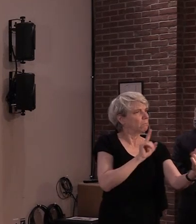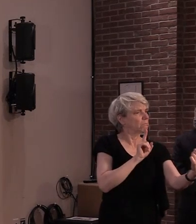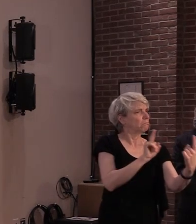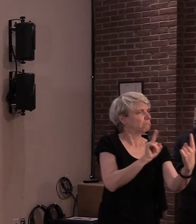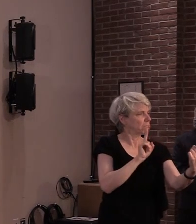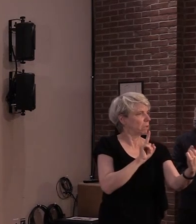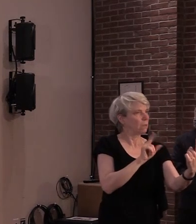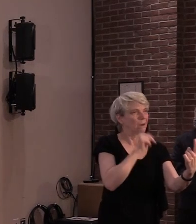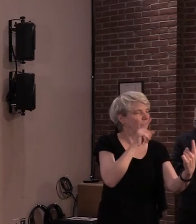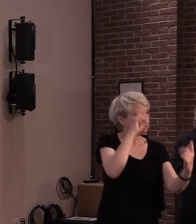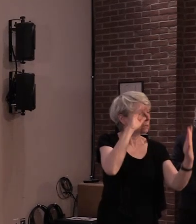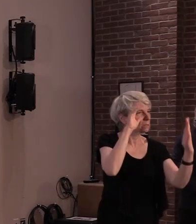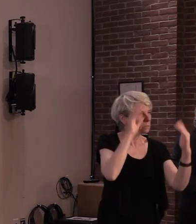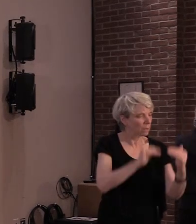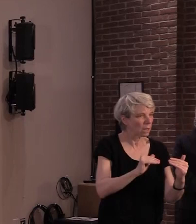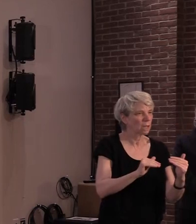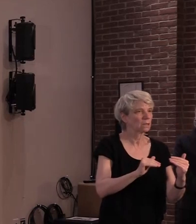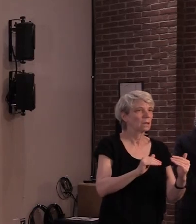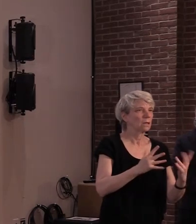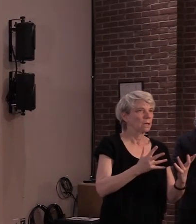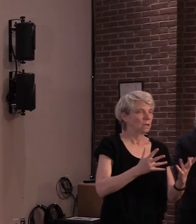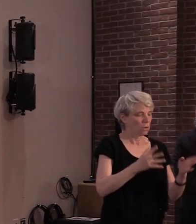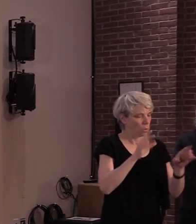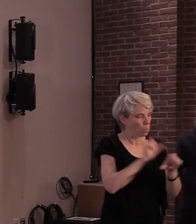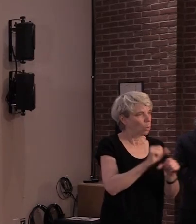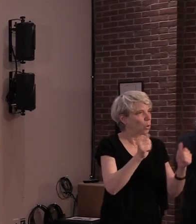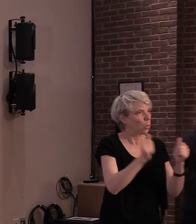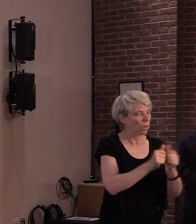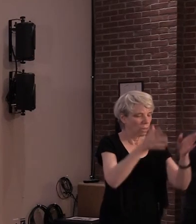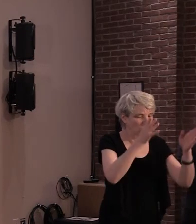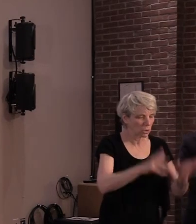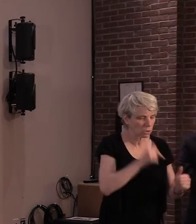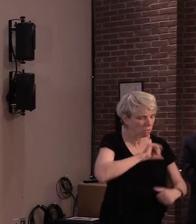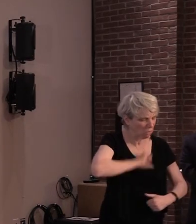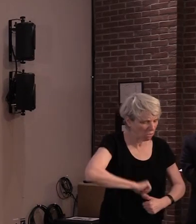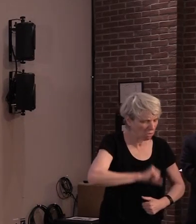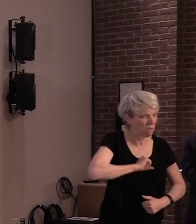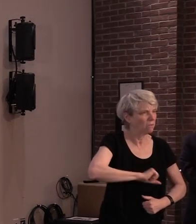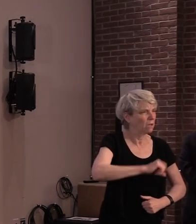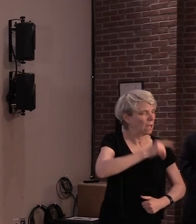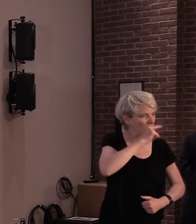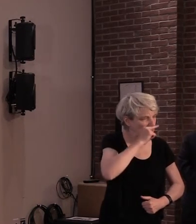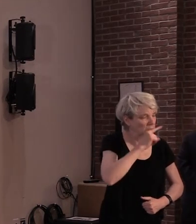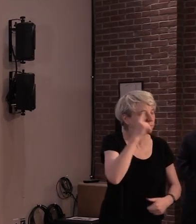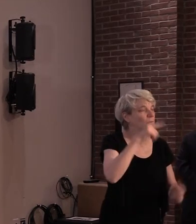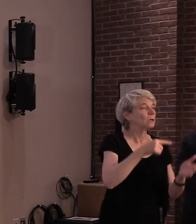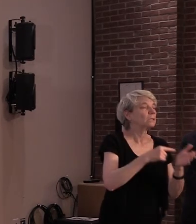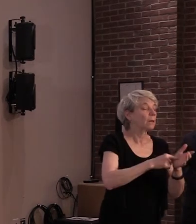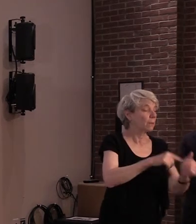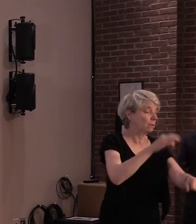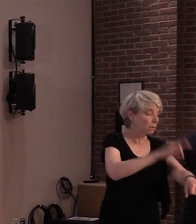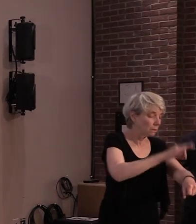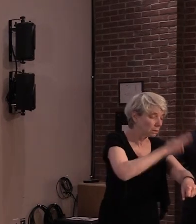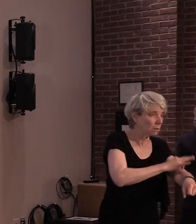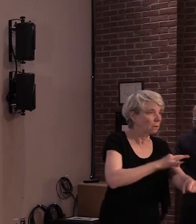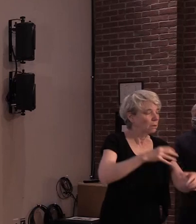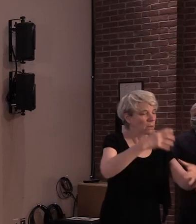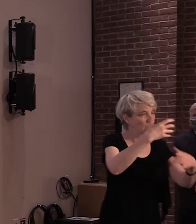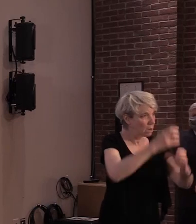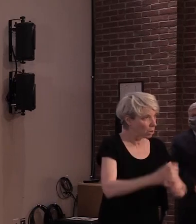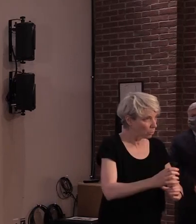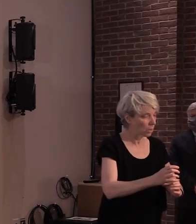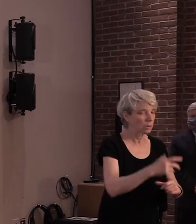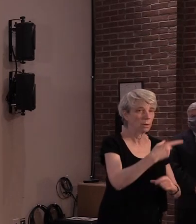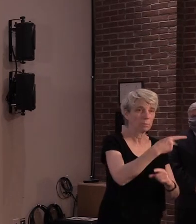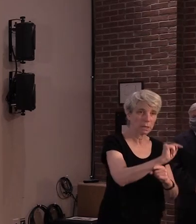expected exposure to potentially infectious secretions, such as acupuncturists, chiropractic, physical